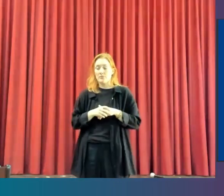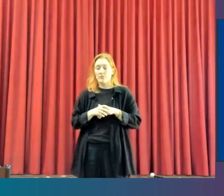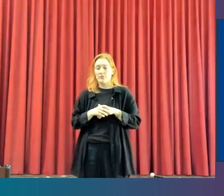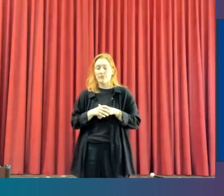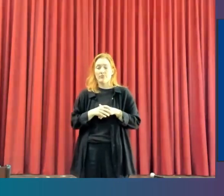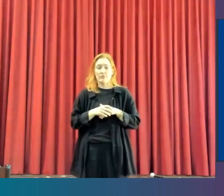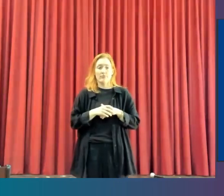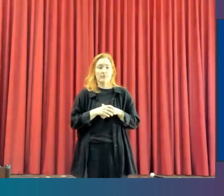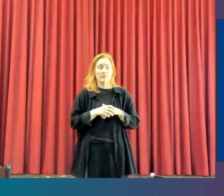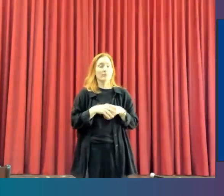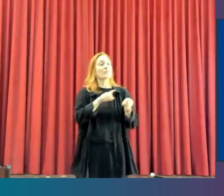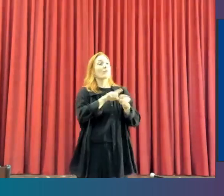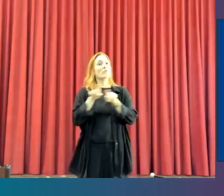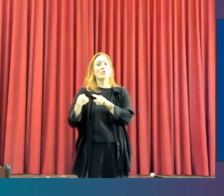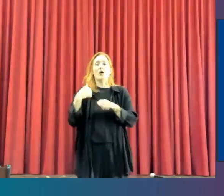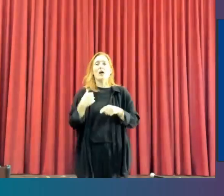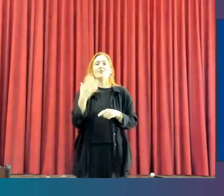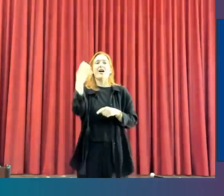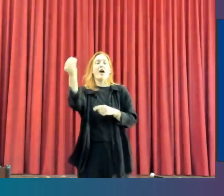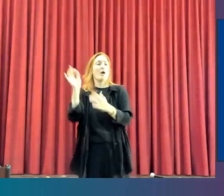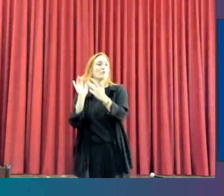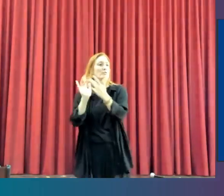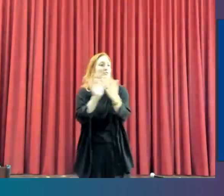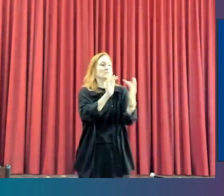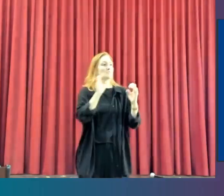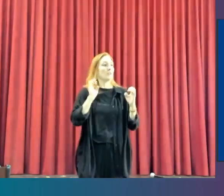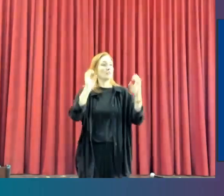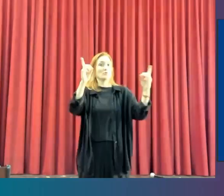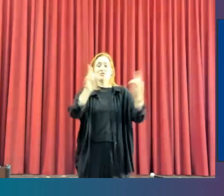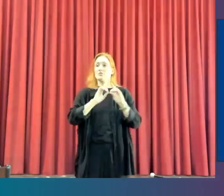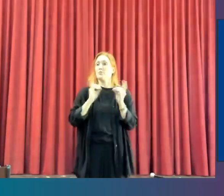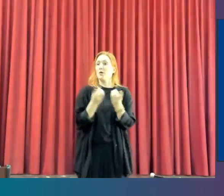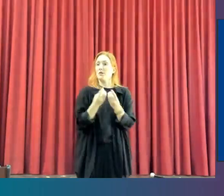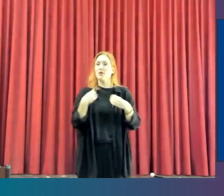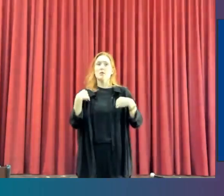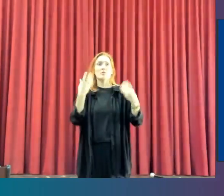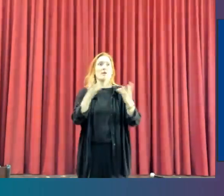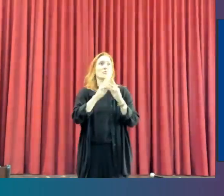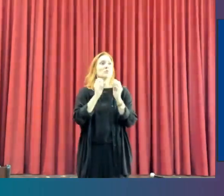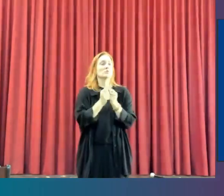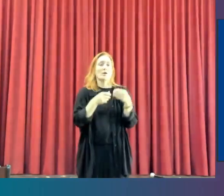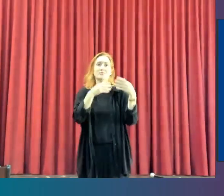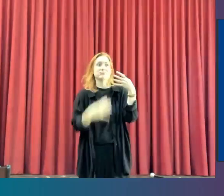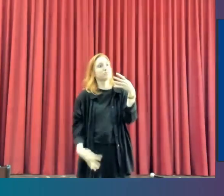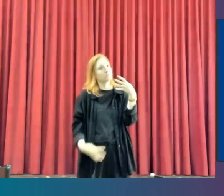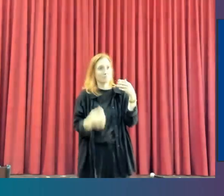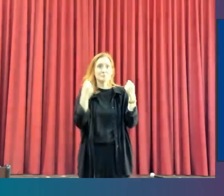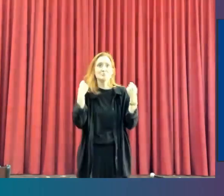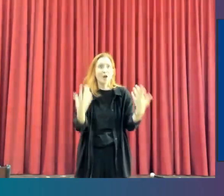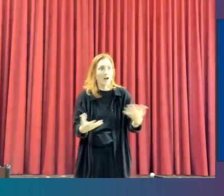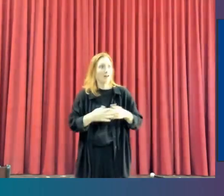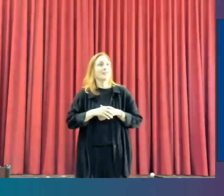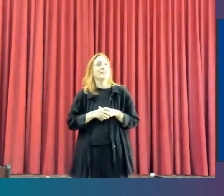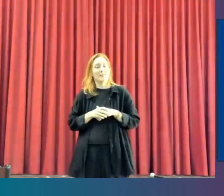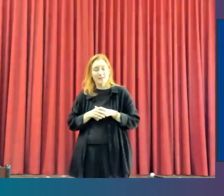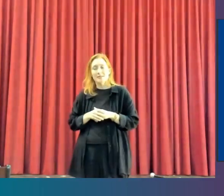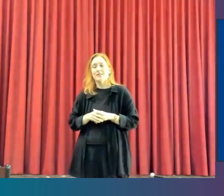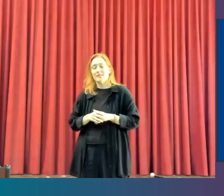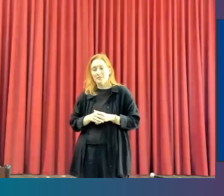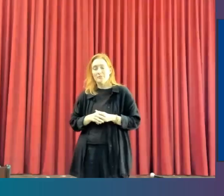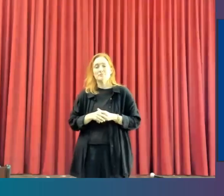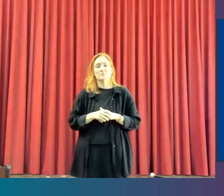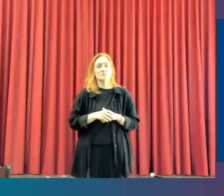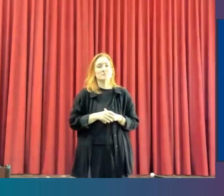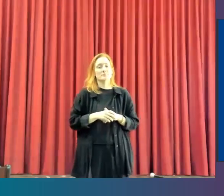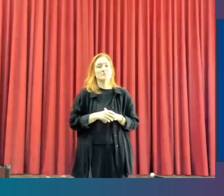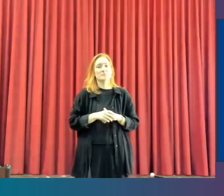our outreach and education department, where we do a ton of free community workshops. And I want to encourage